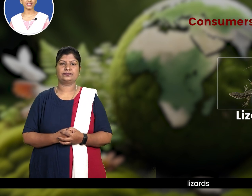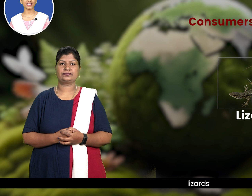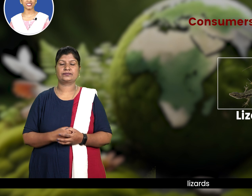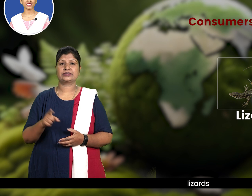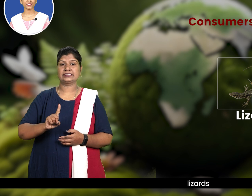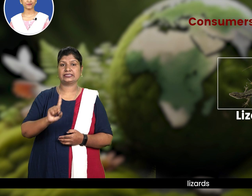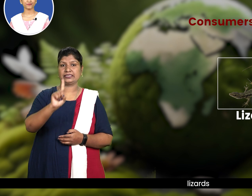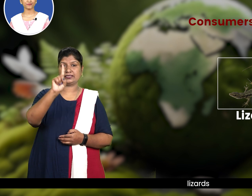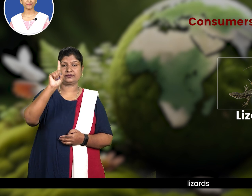lizards,